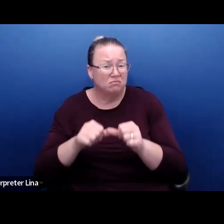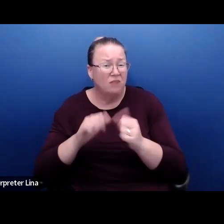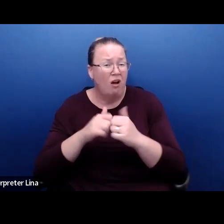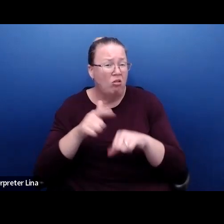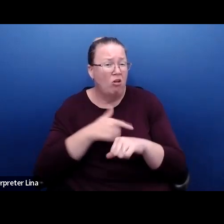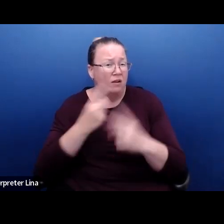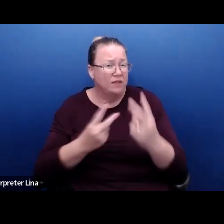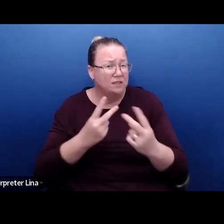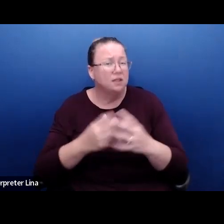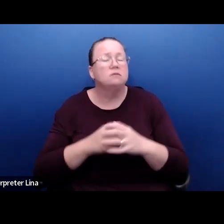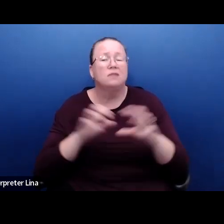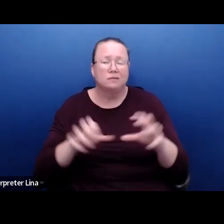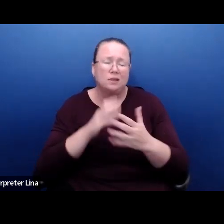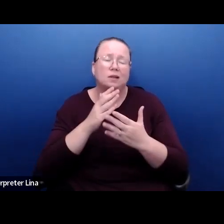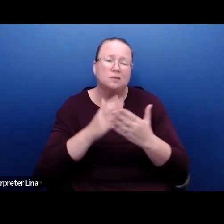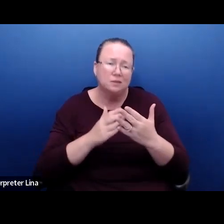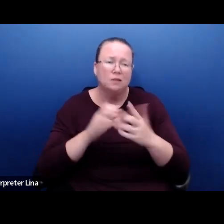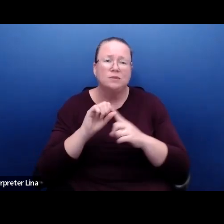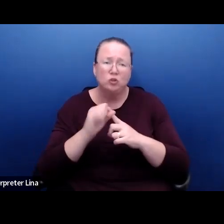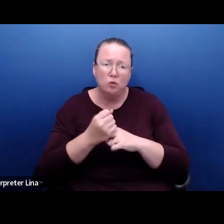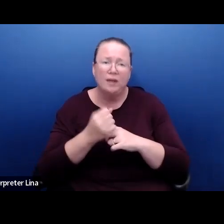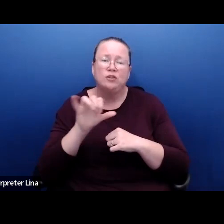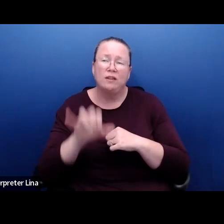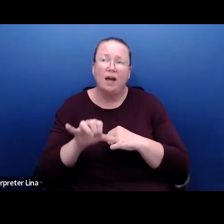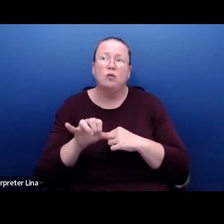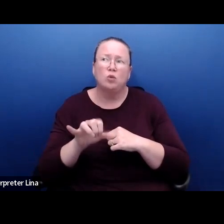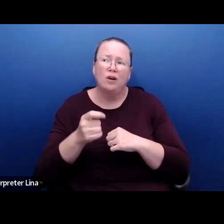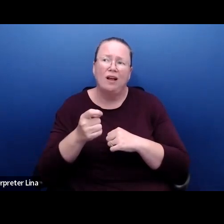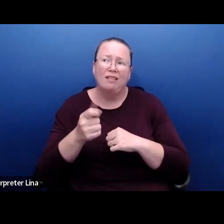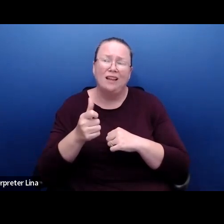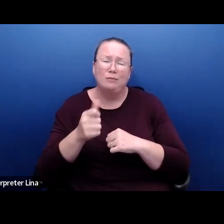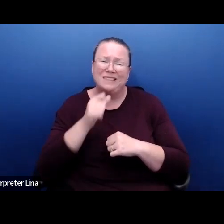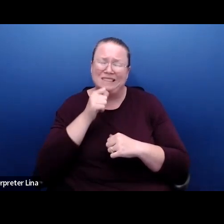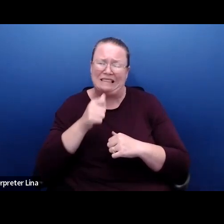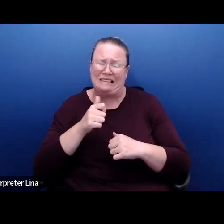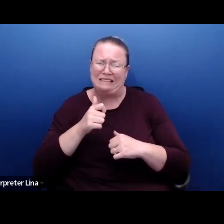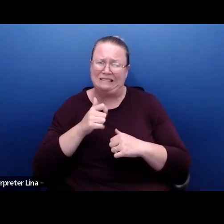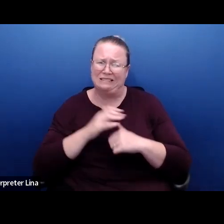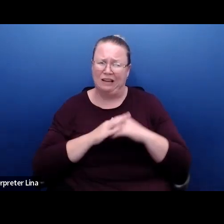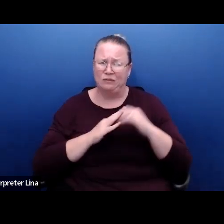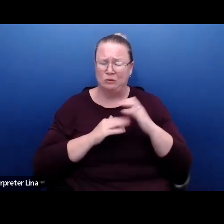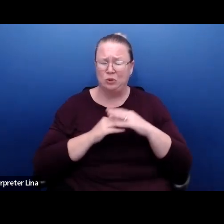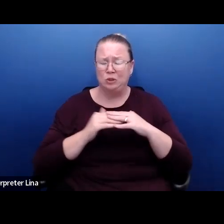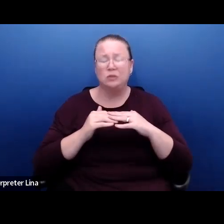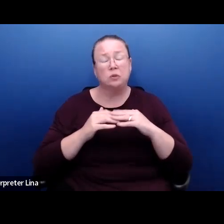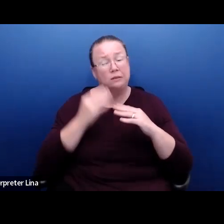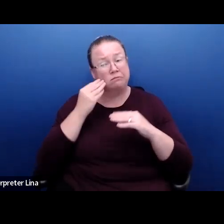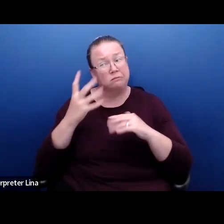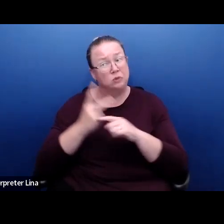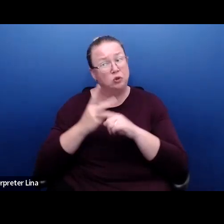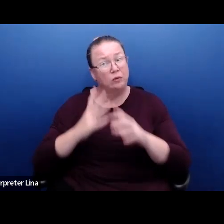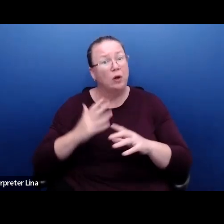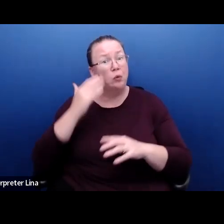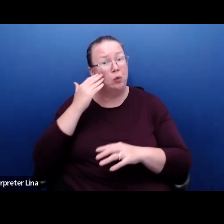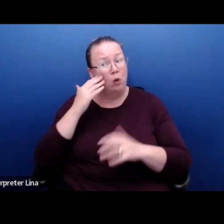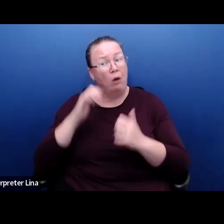I've gone to some situations that were like a little uneasy. So I made sure that my supervisor knew